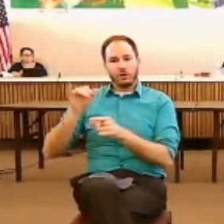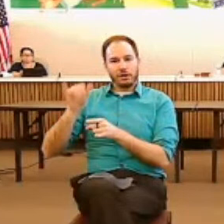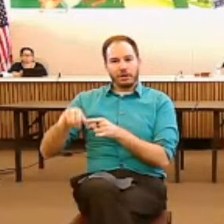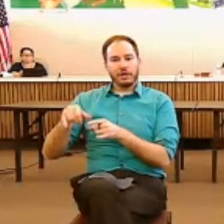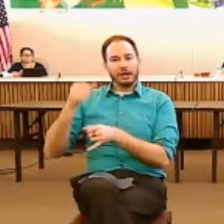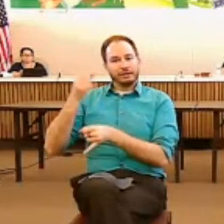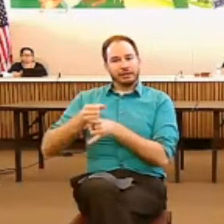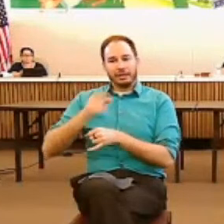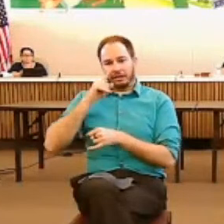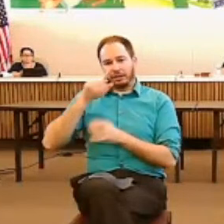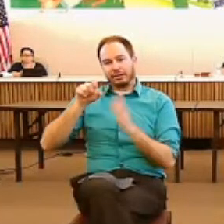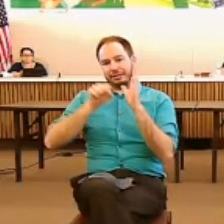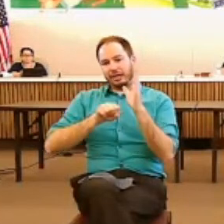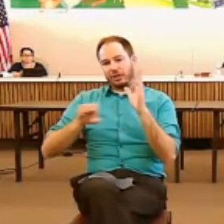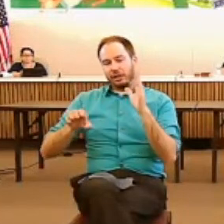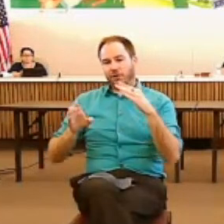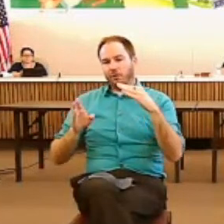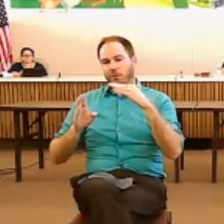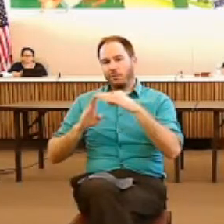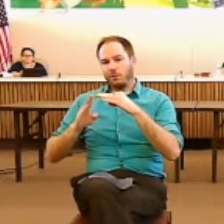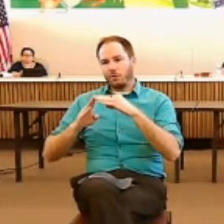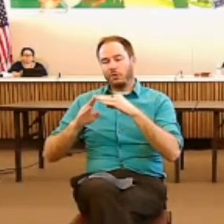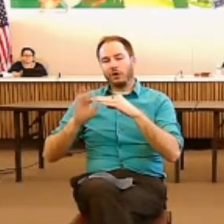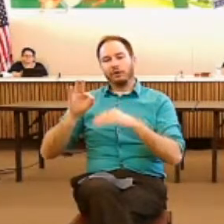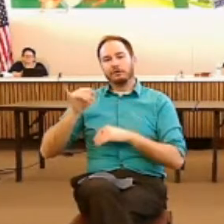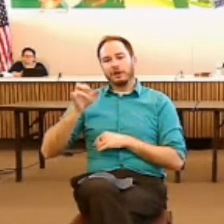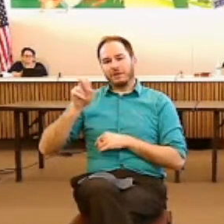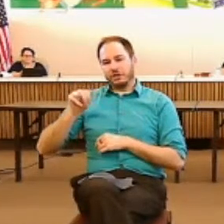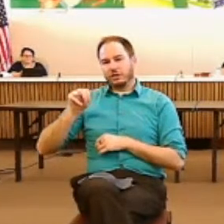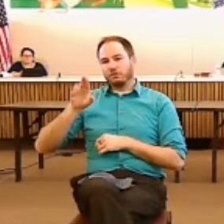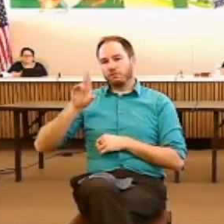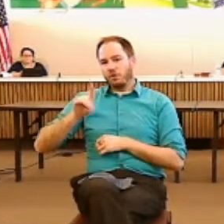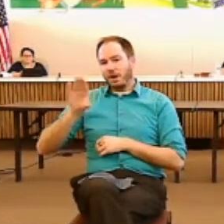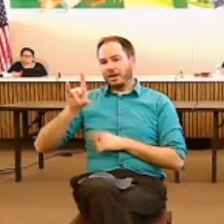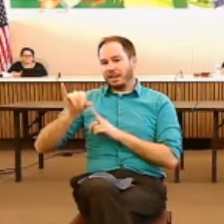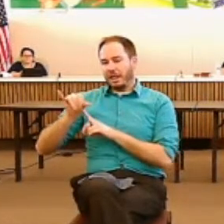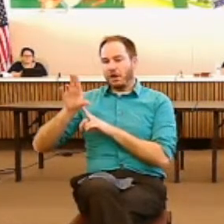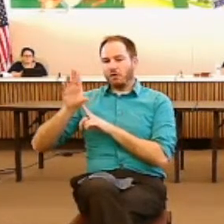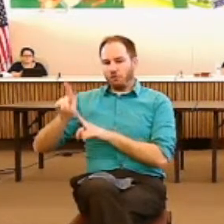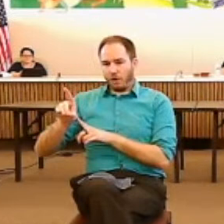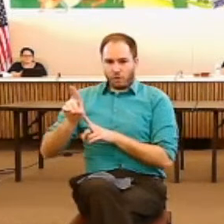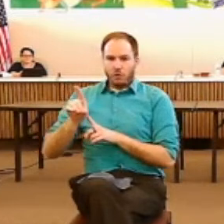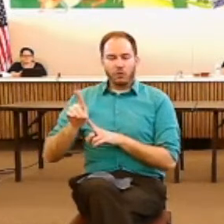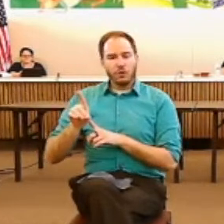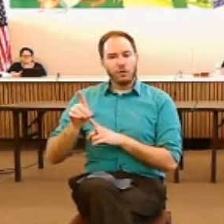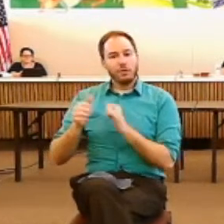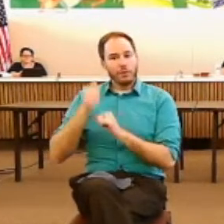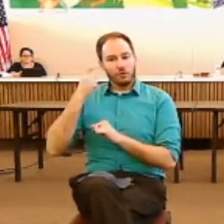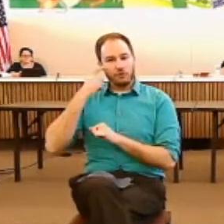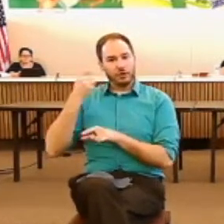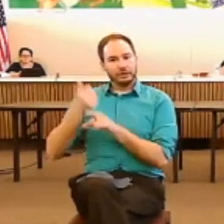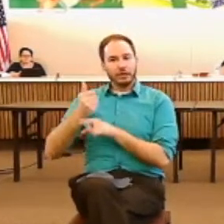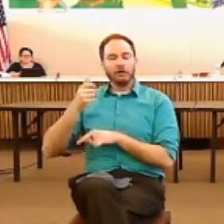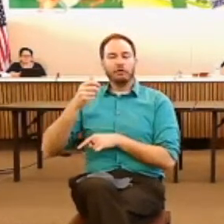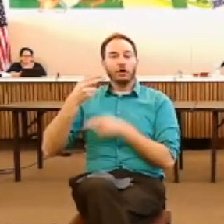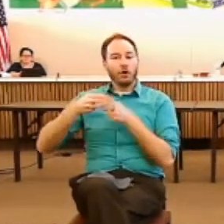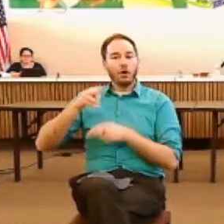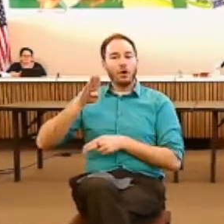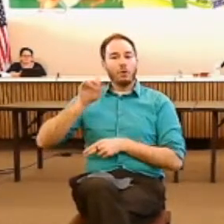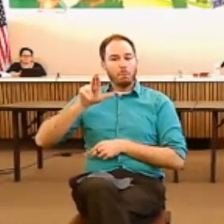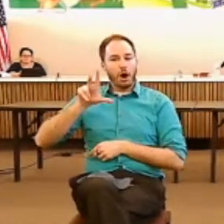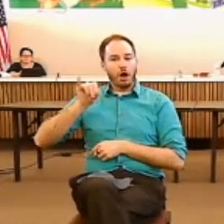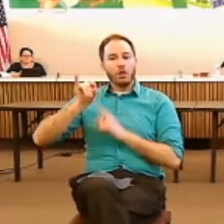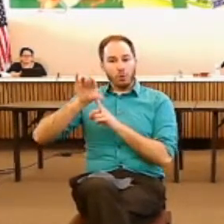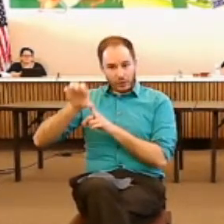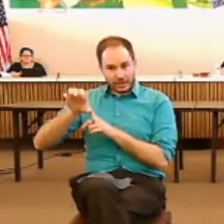the southeast corner of Jefferson Road and Clay Road. Most recently was Bar Louie, and before that it was